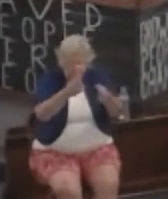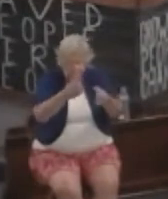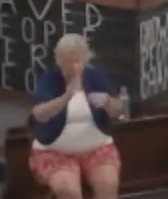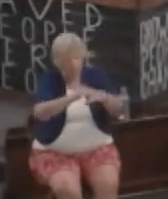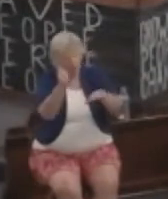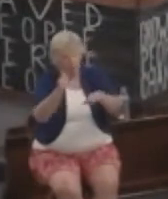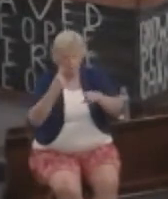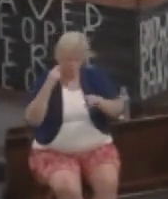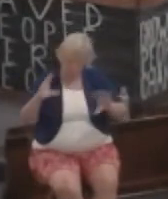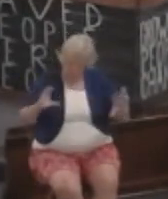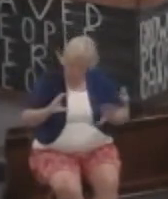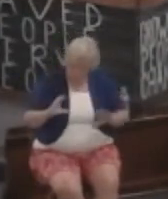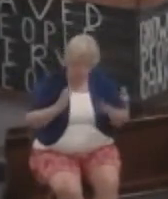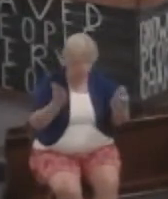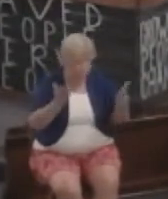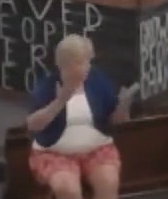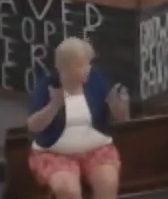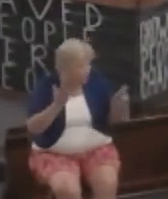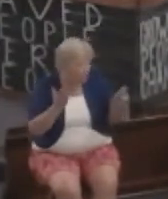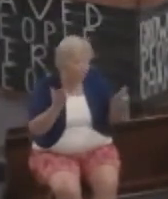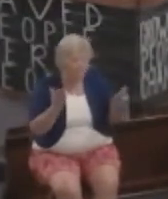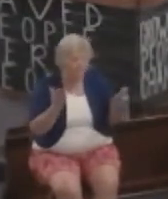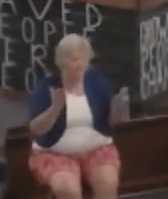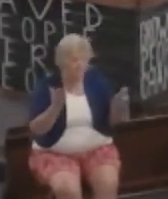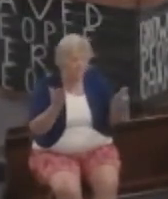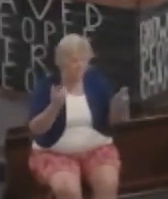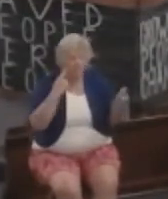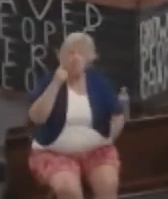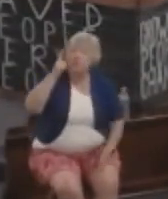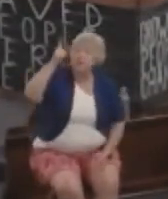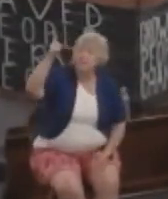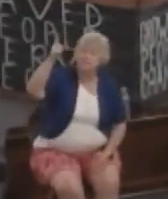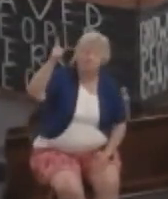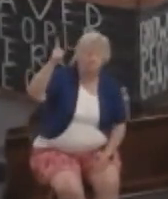growth and in doing service for the Lord.